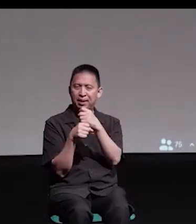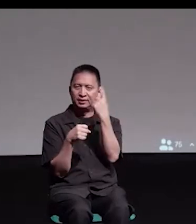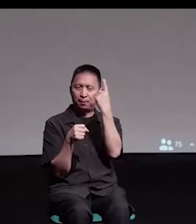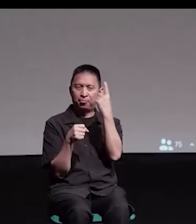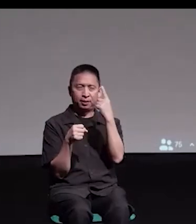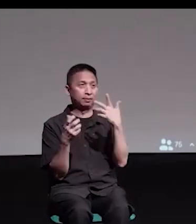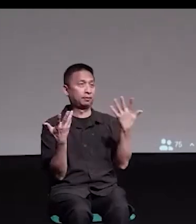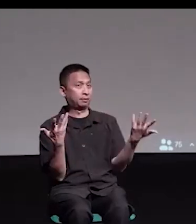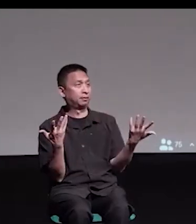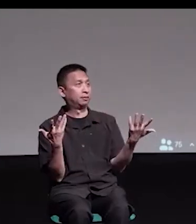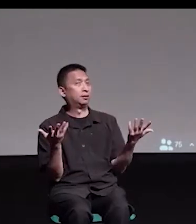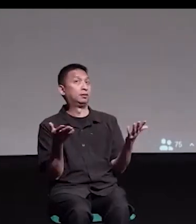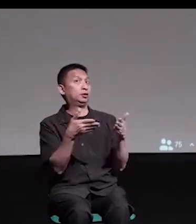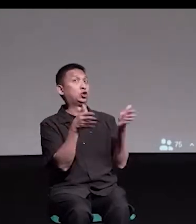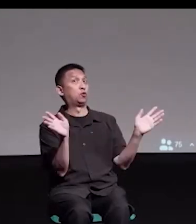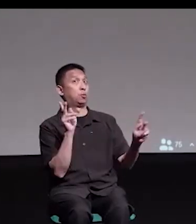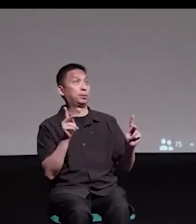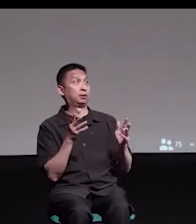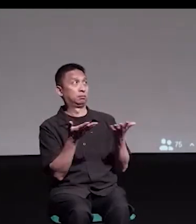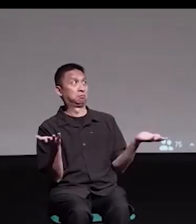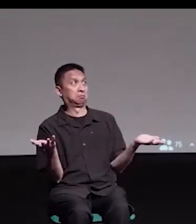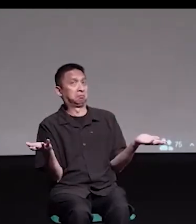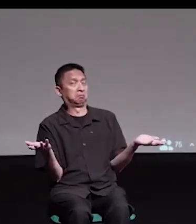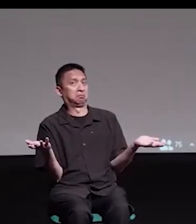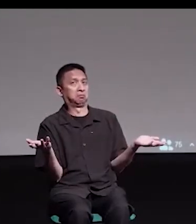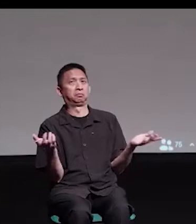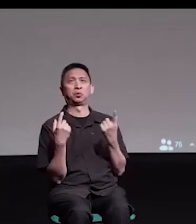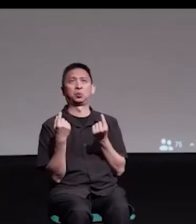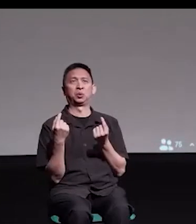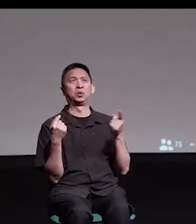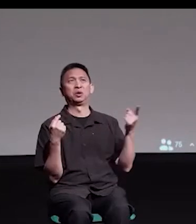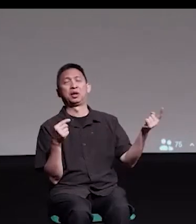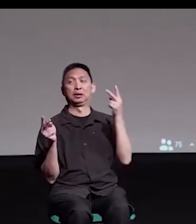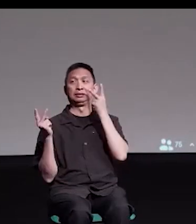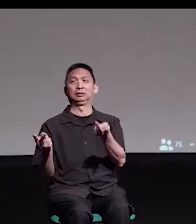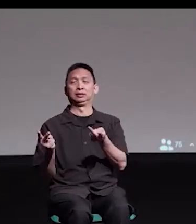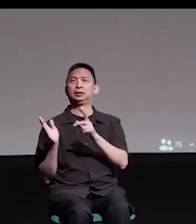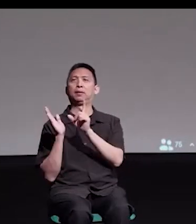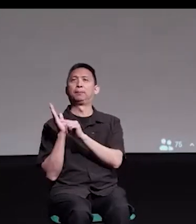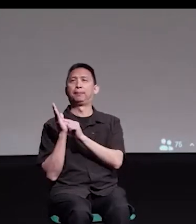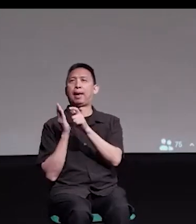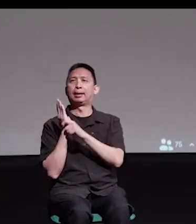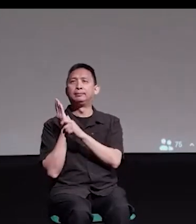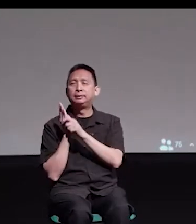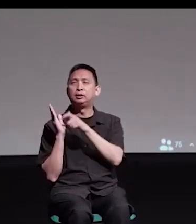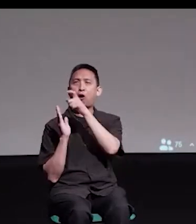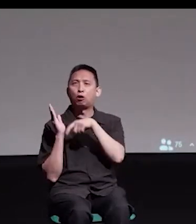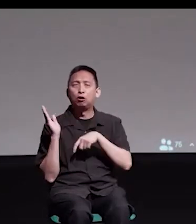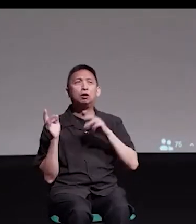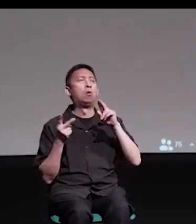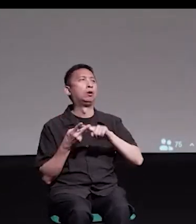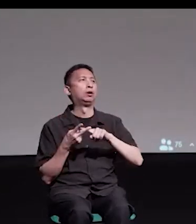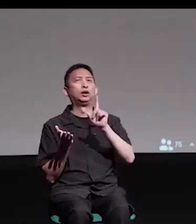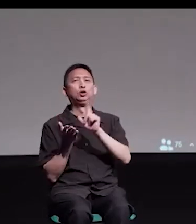like general public would look at a, you know, an article in a magazine or newspaper and